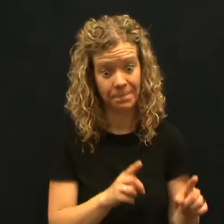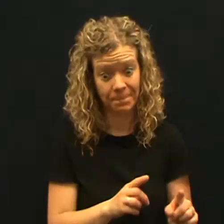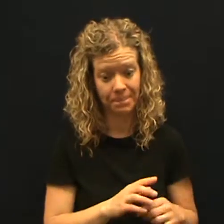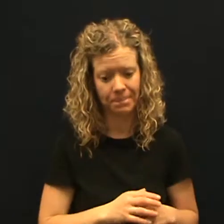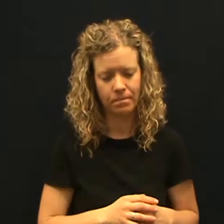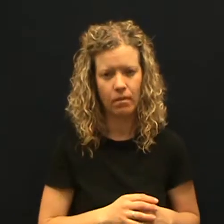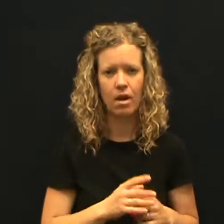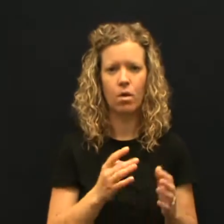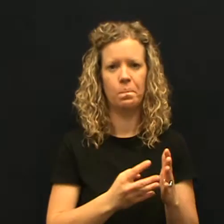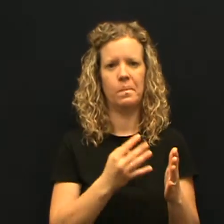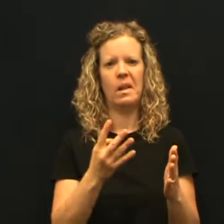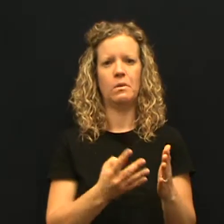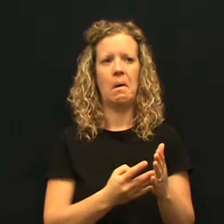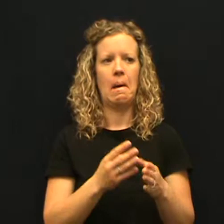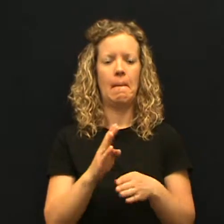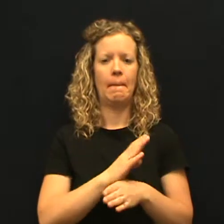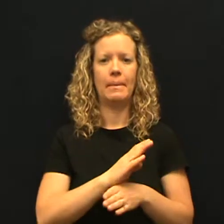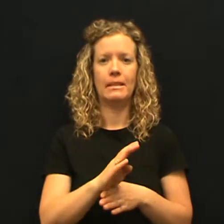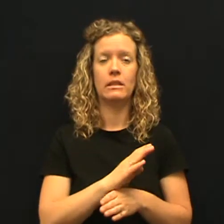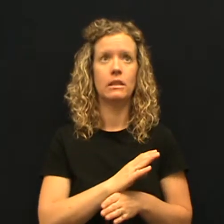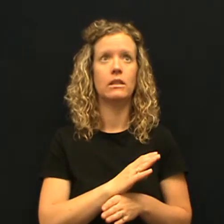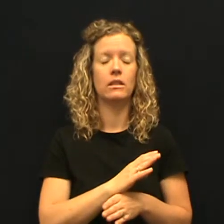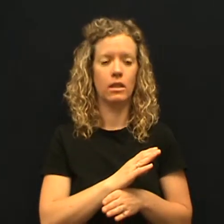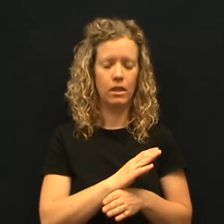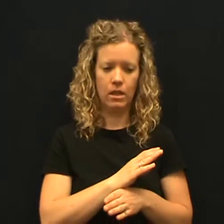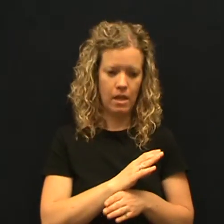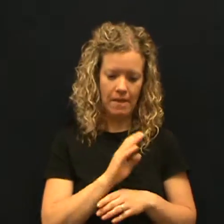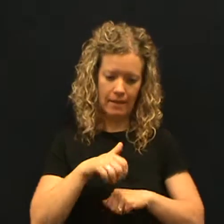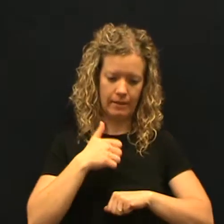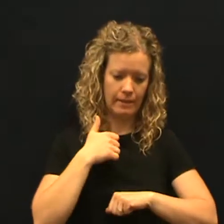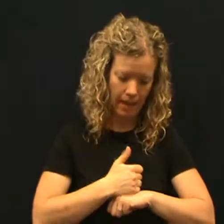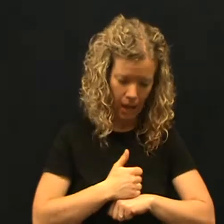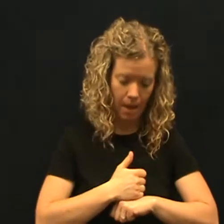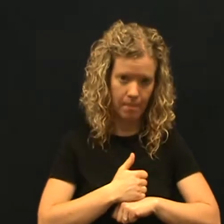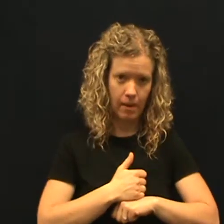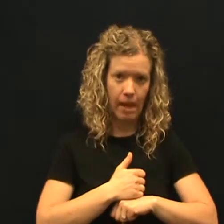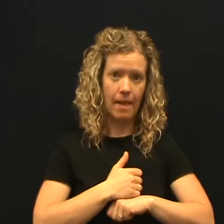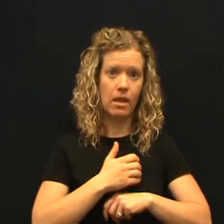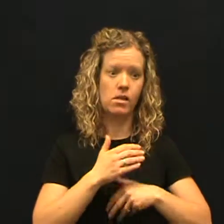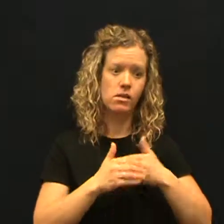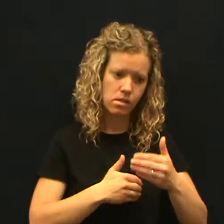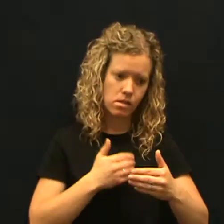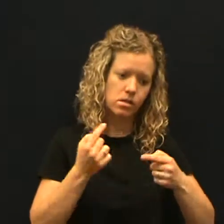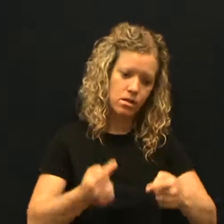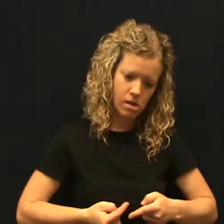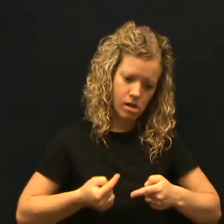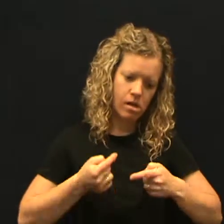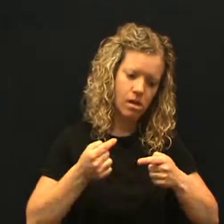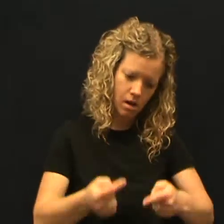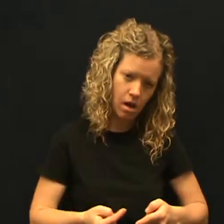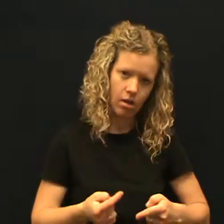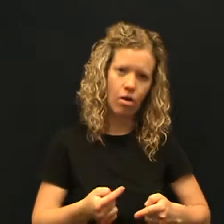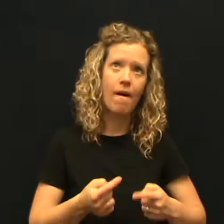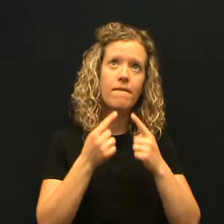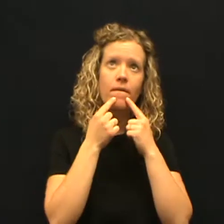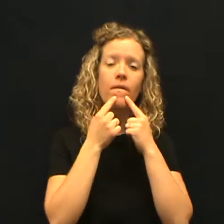Sometimes companies take a long time to really generate a positive net income from year to year over